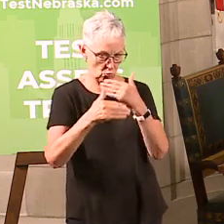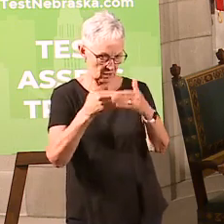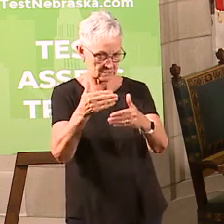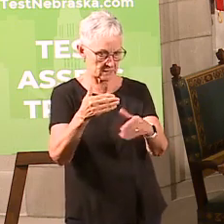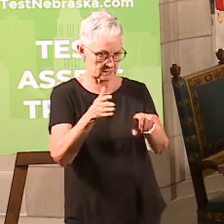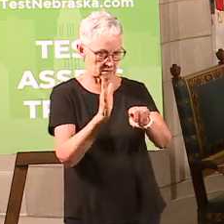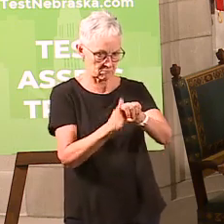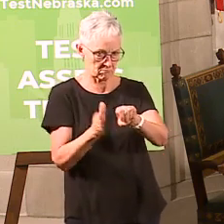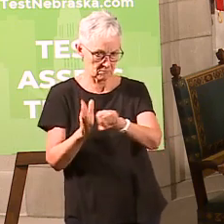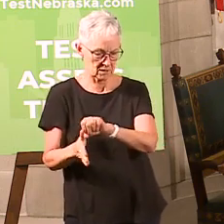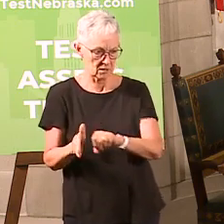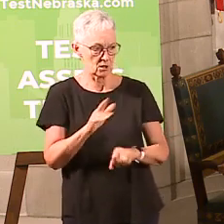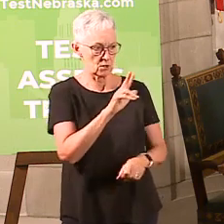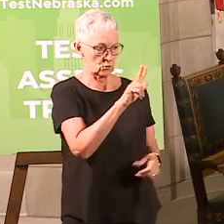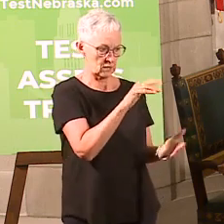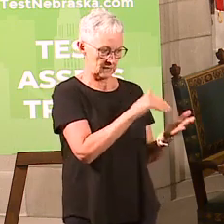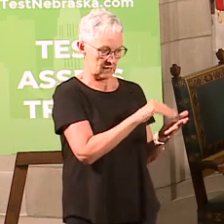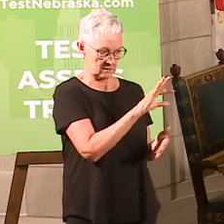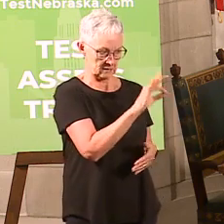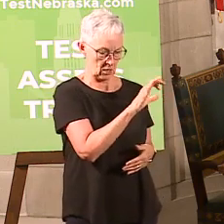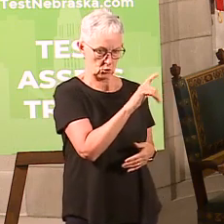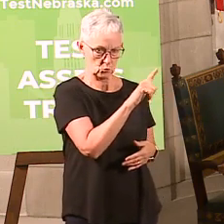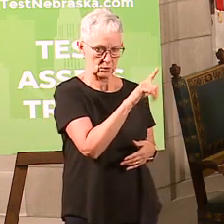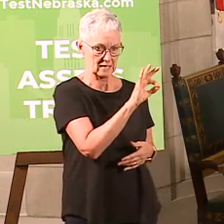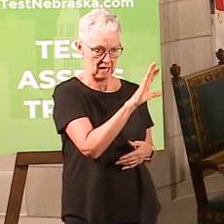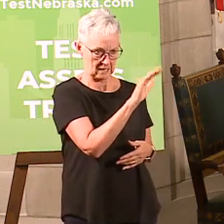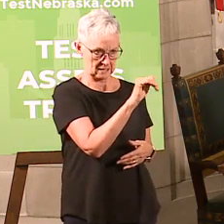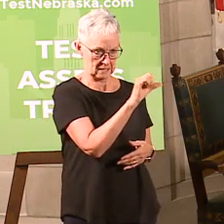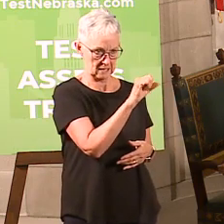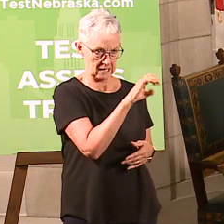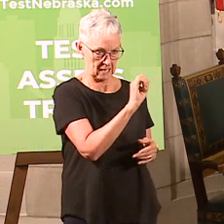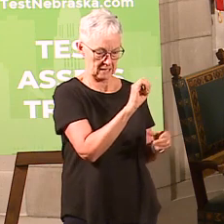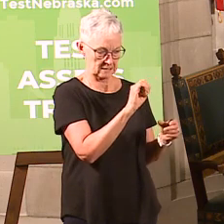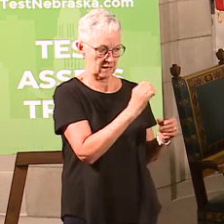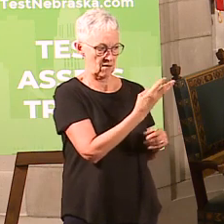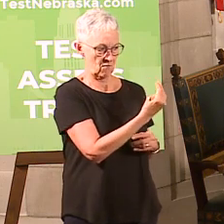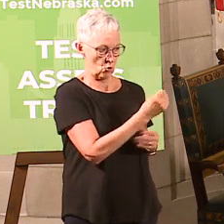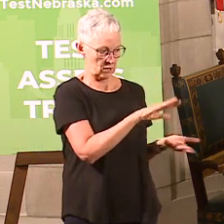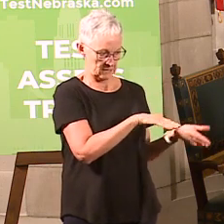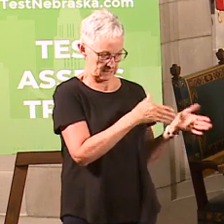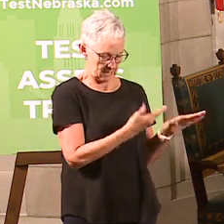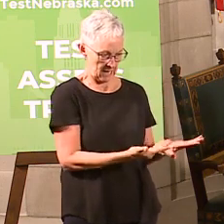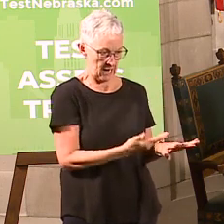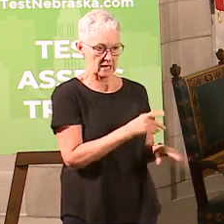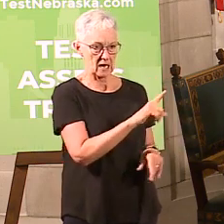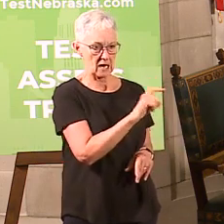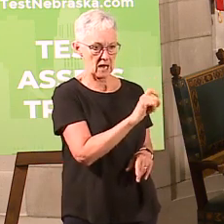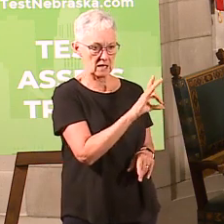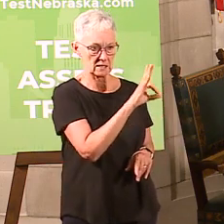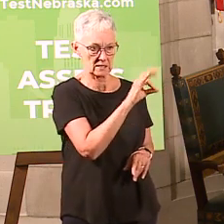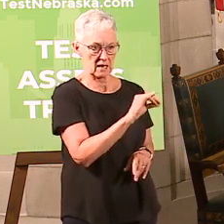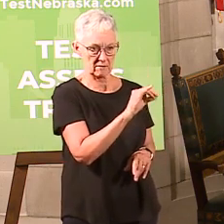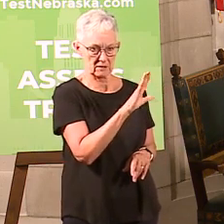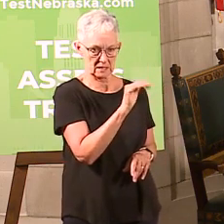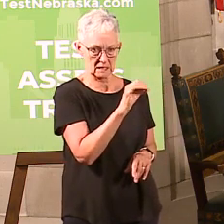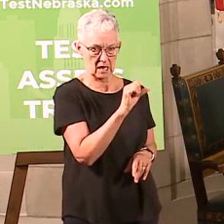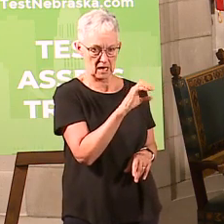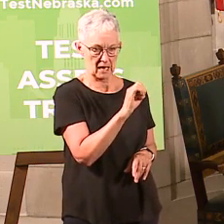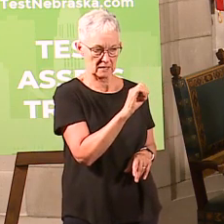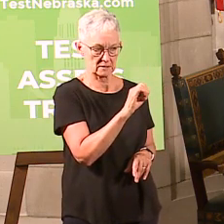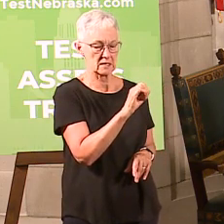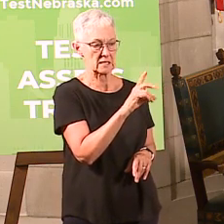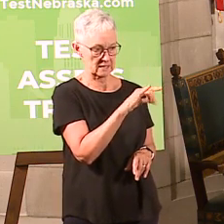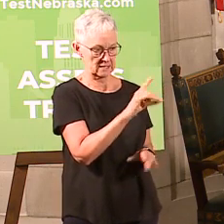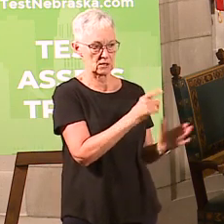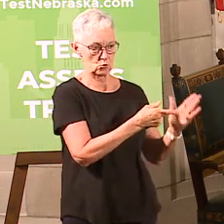processing, 3,929 confirmed cases with 14 deaths, and 170 of those confirmed cases needing